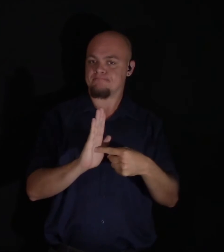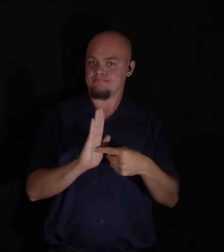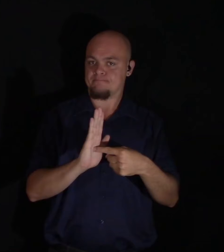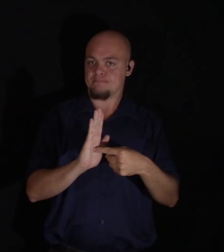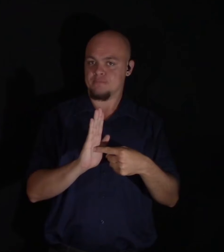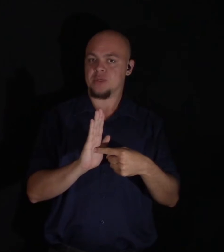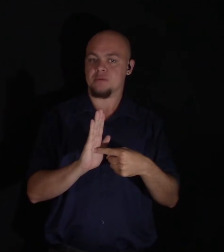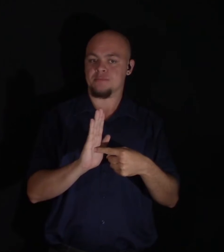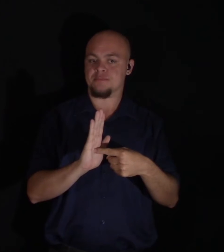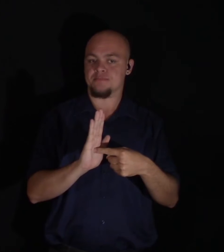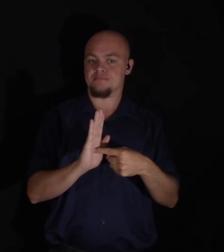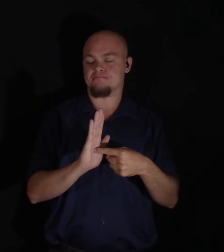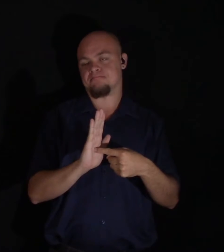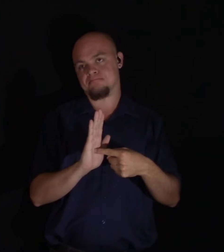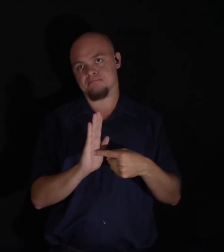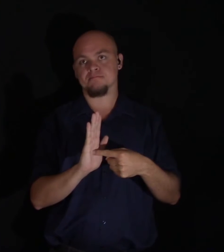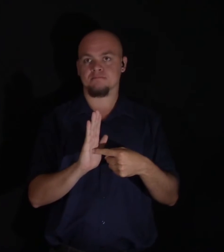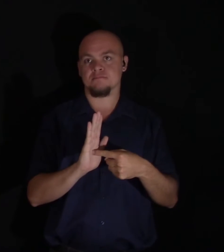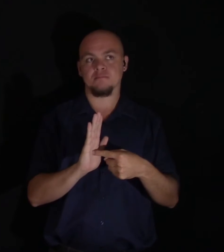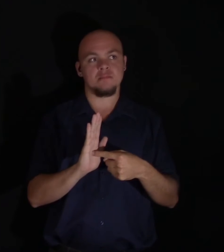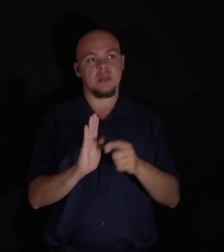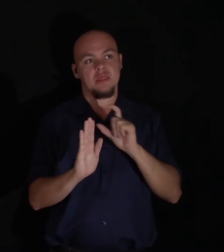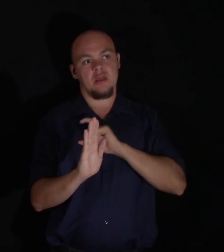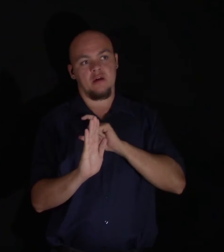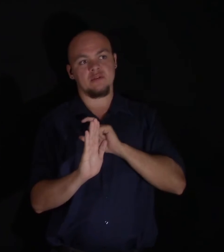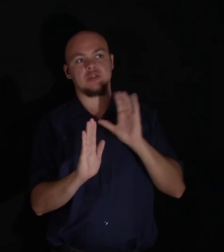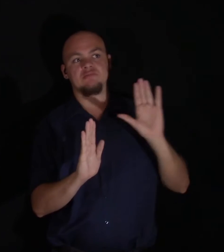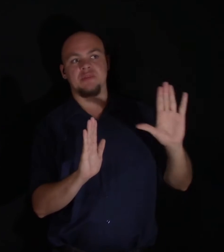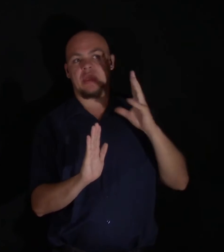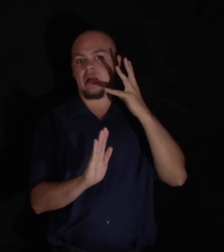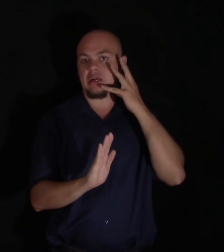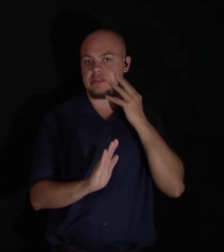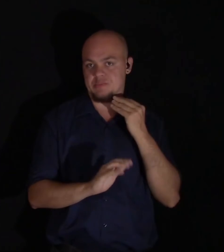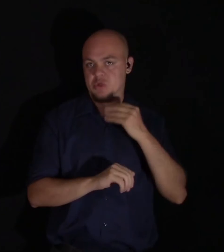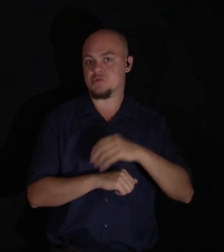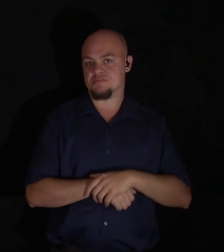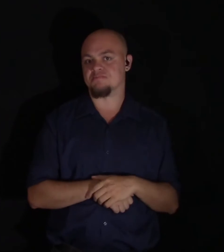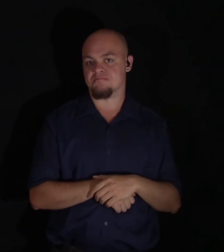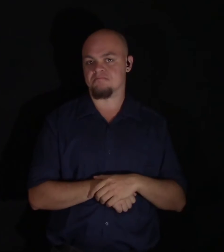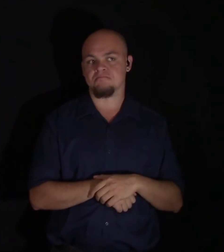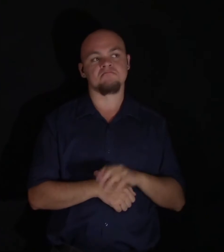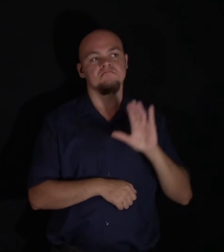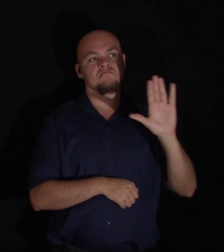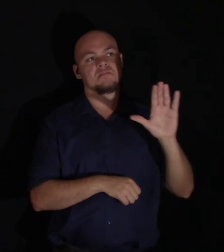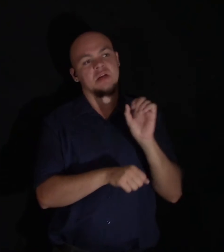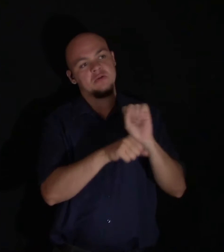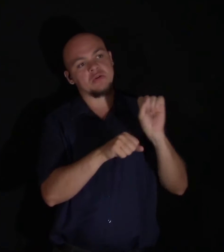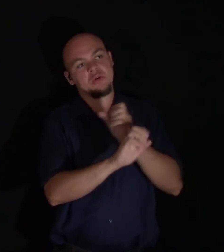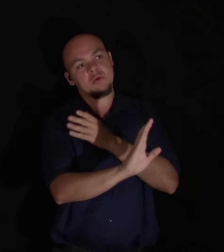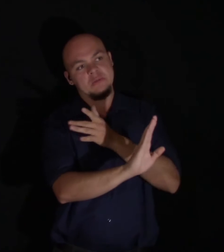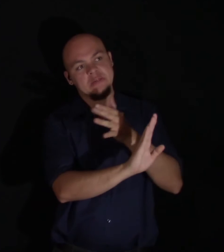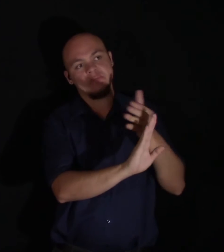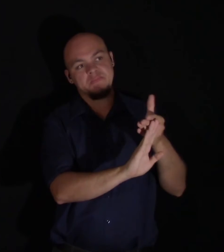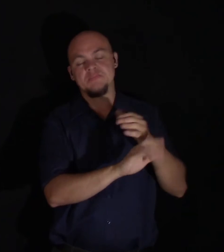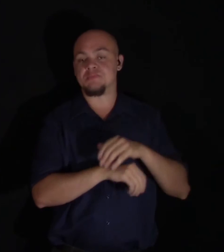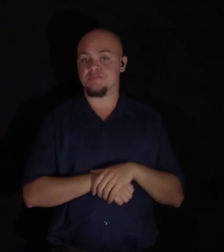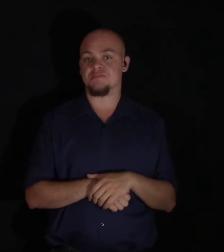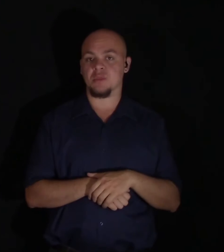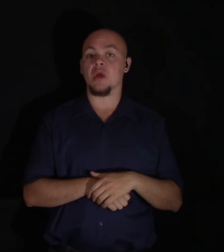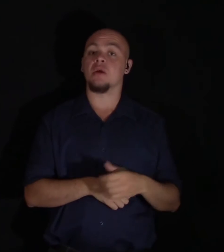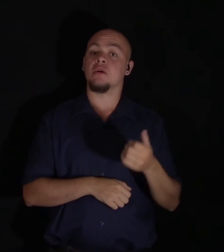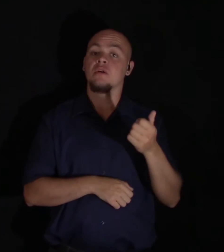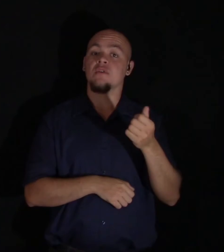light some of what the officer deals with during the course of their career. A couple of years